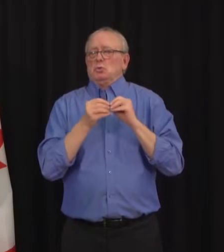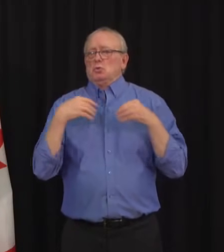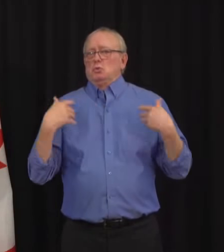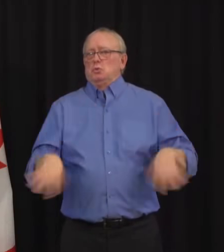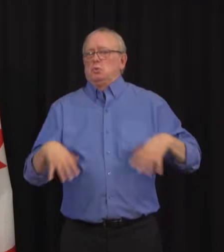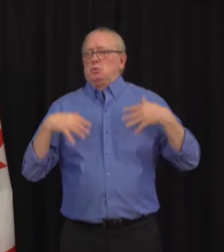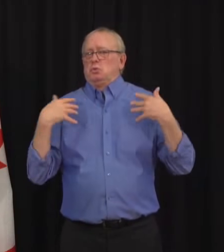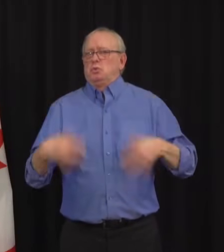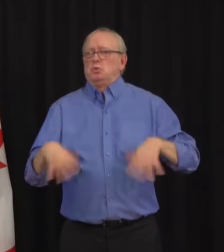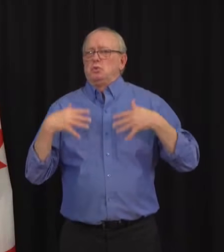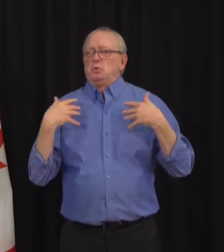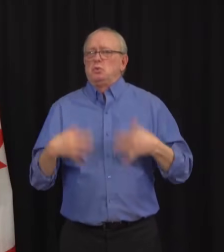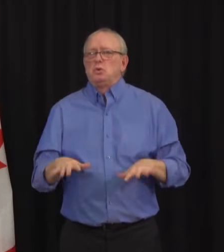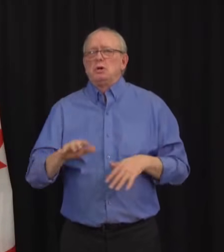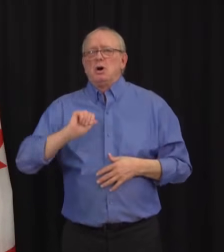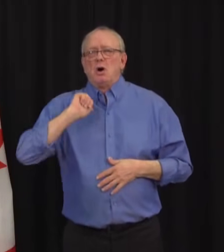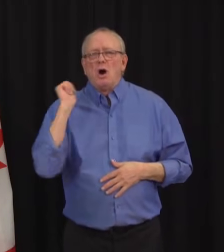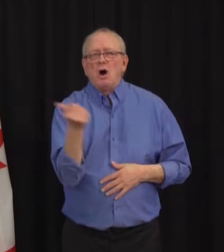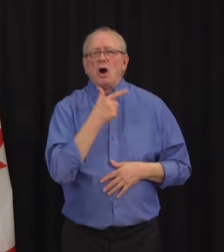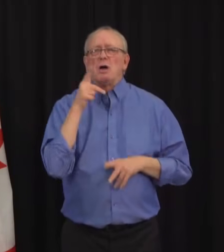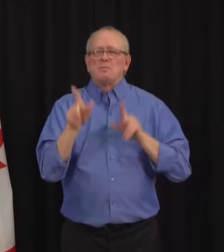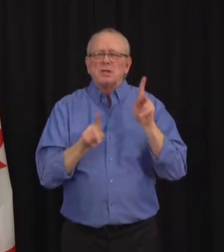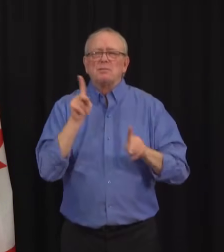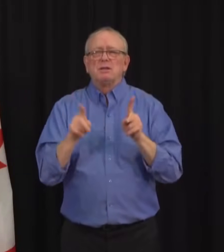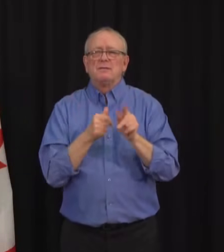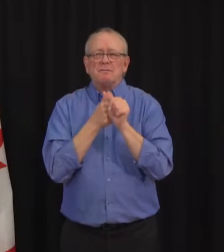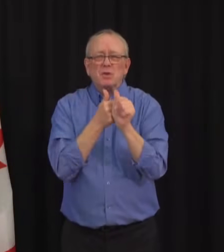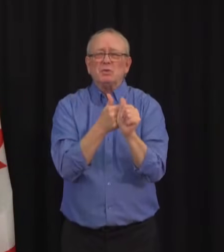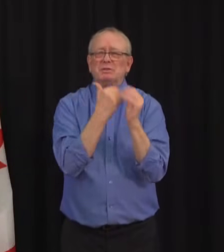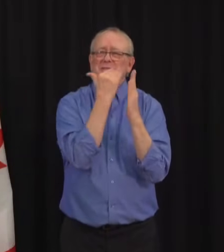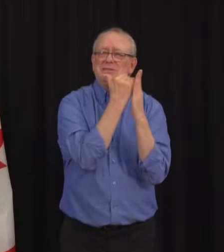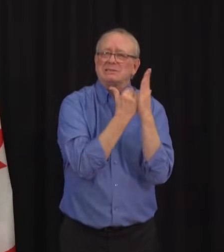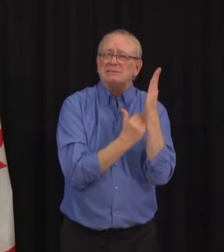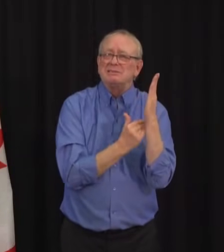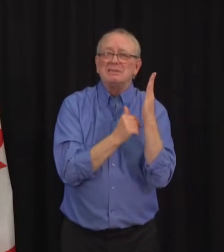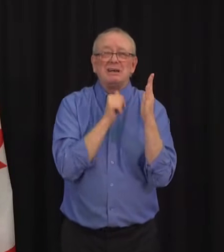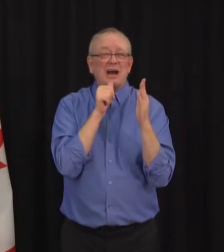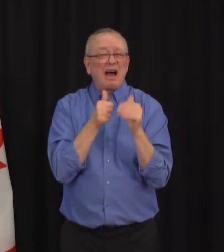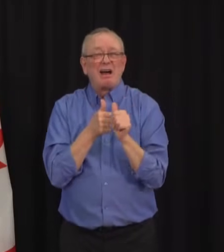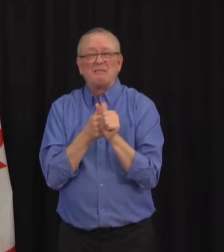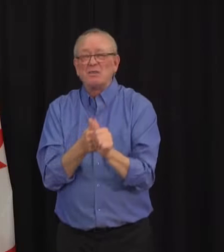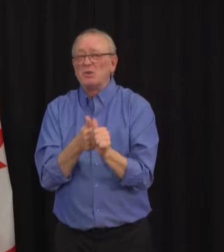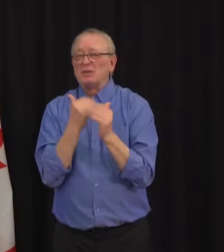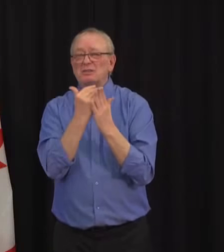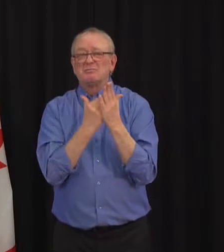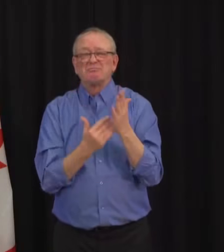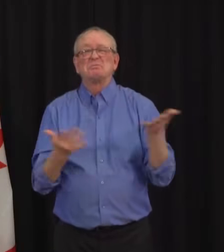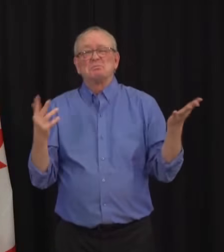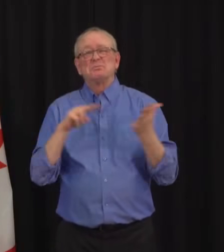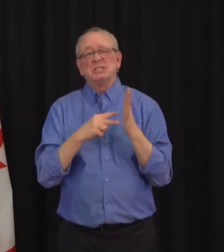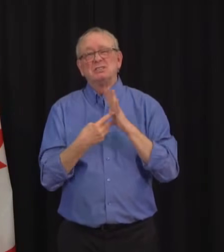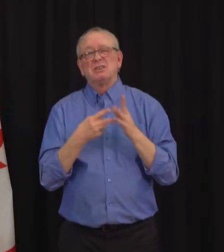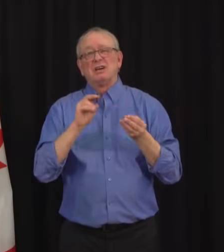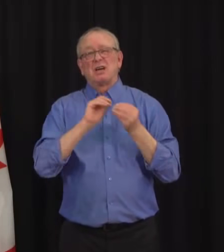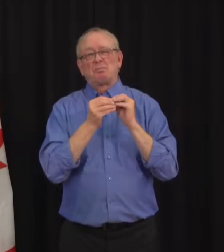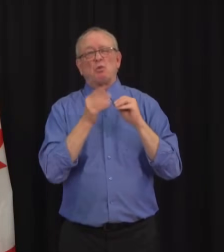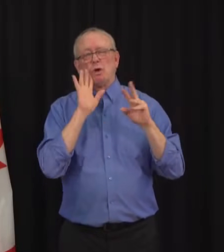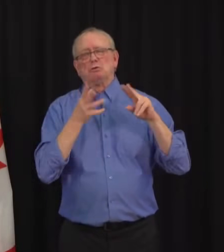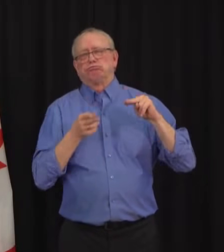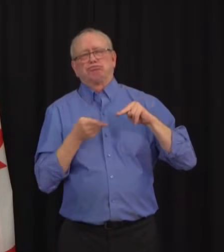today will determine the outcomes of our numbers in the next 2 to 3 weeks. And so,